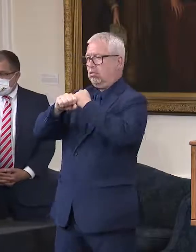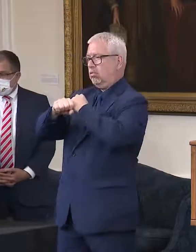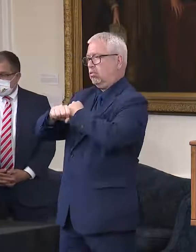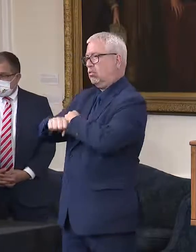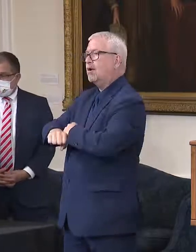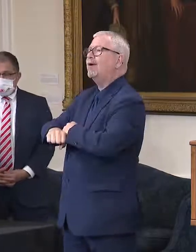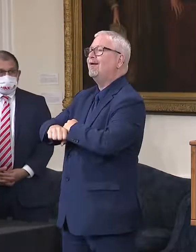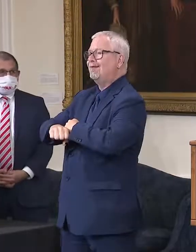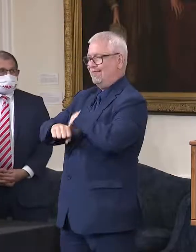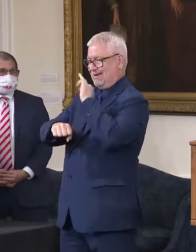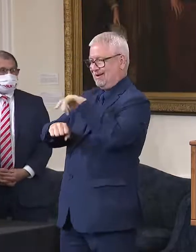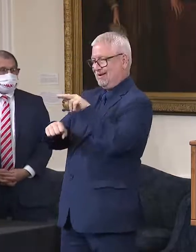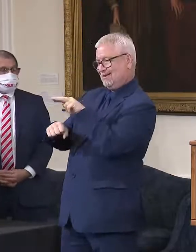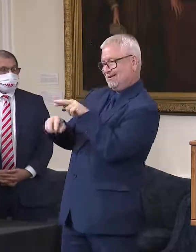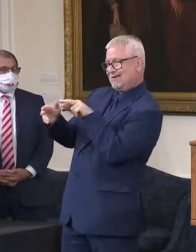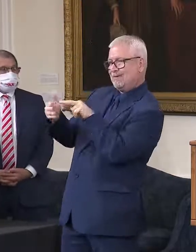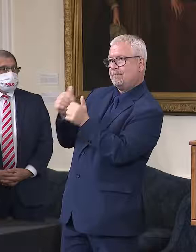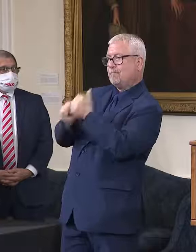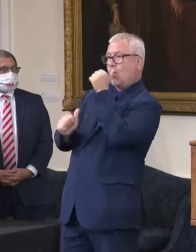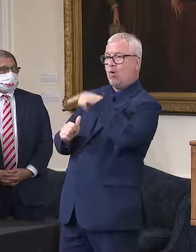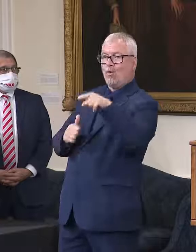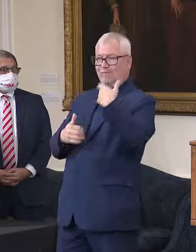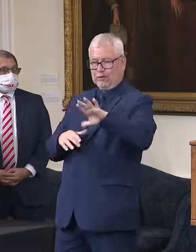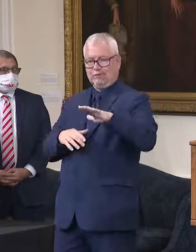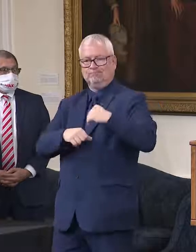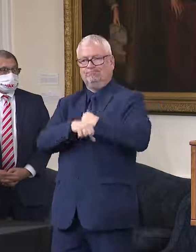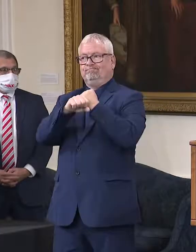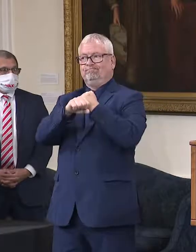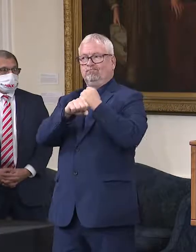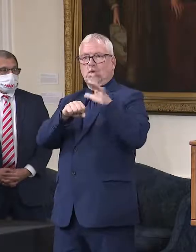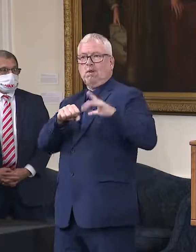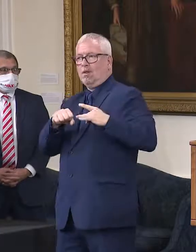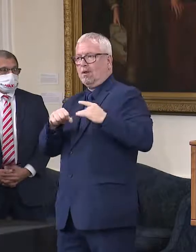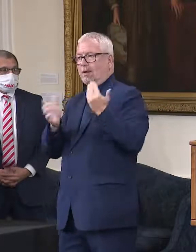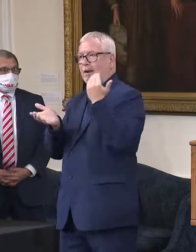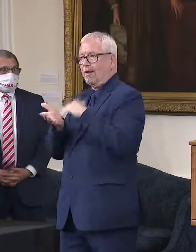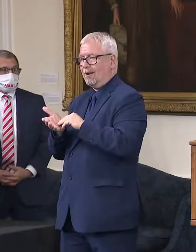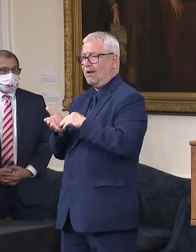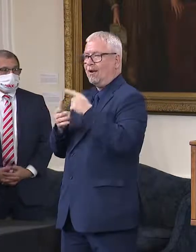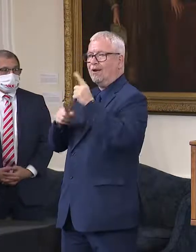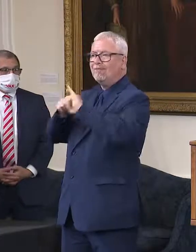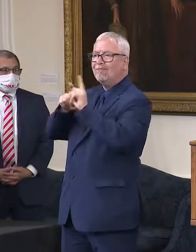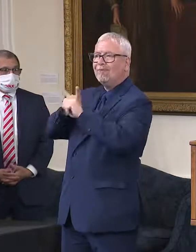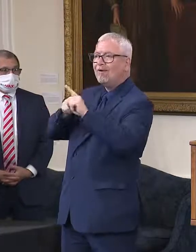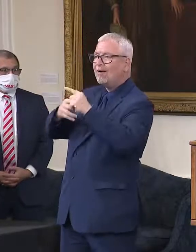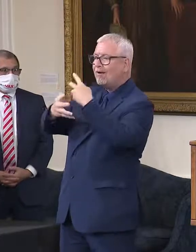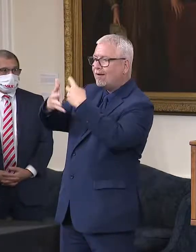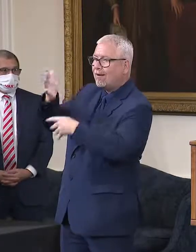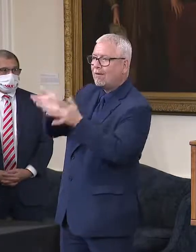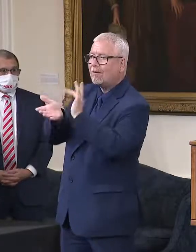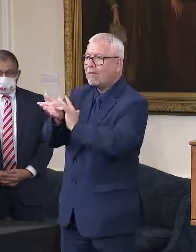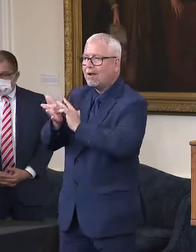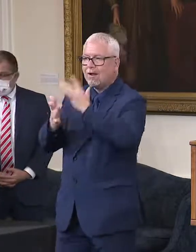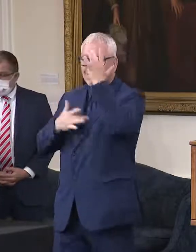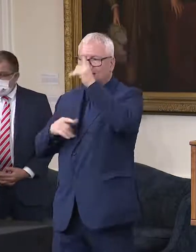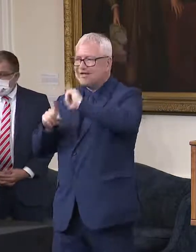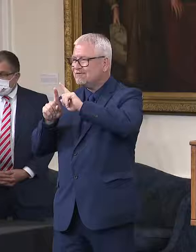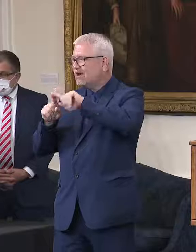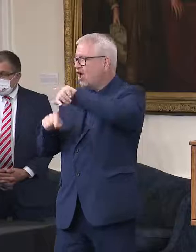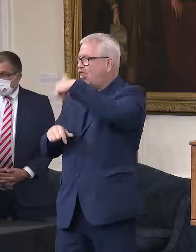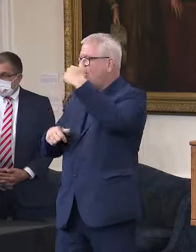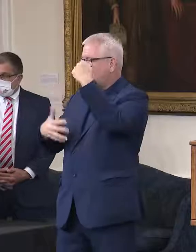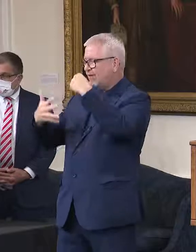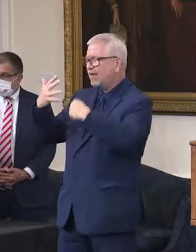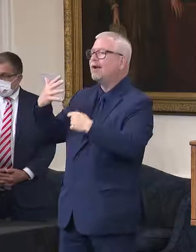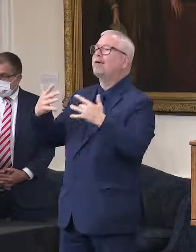conditions and comorbidities, which are not just limited to severe or terminal illness. In fact, more than half